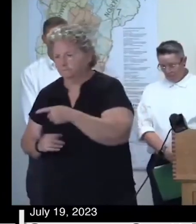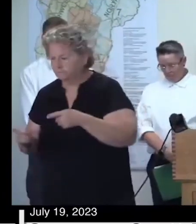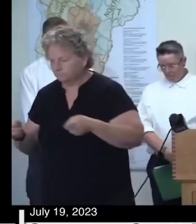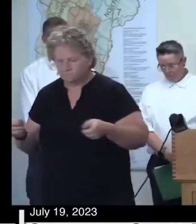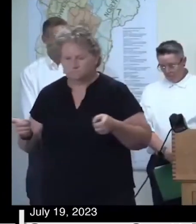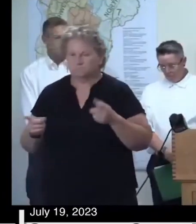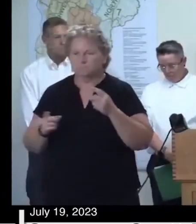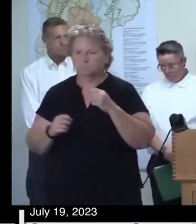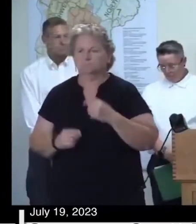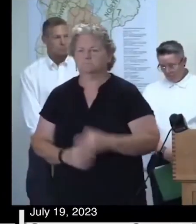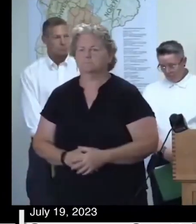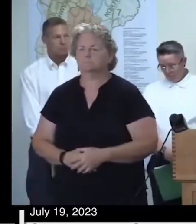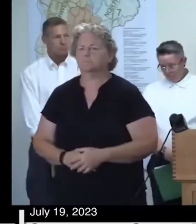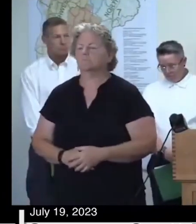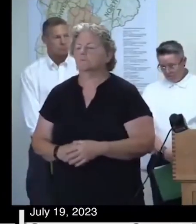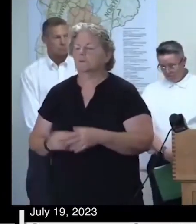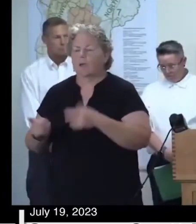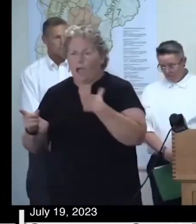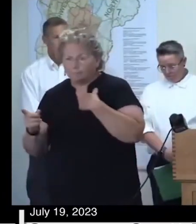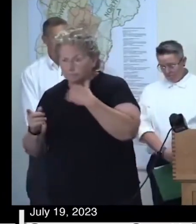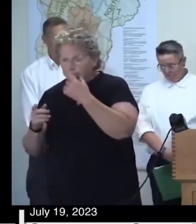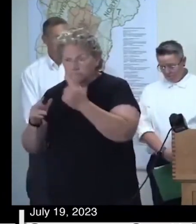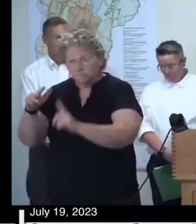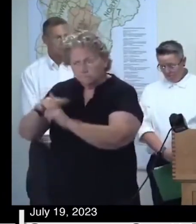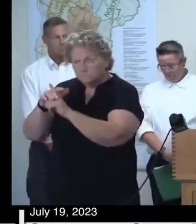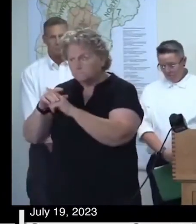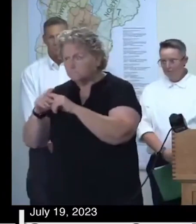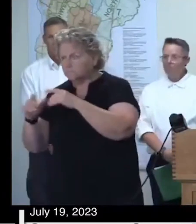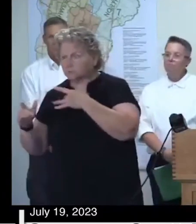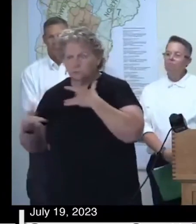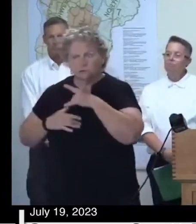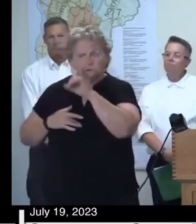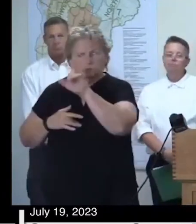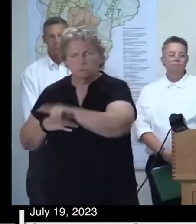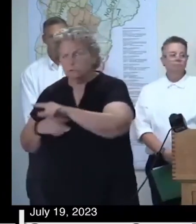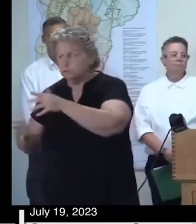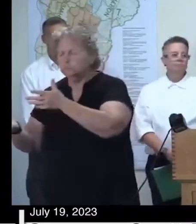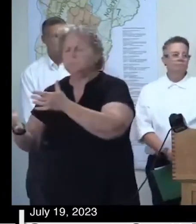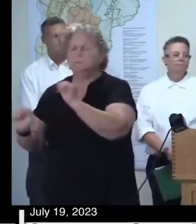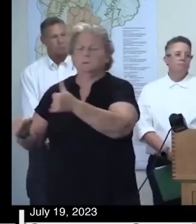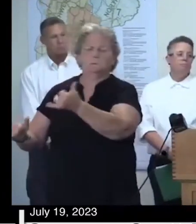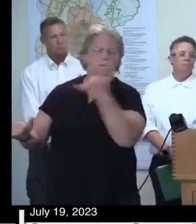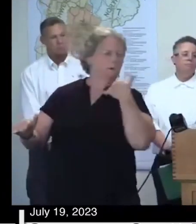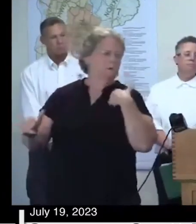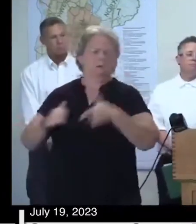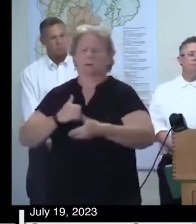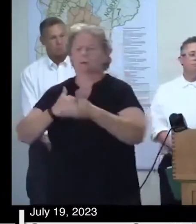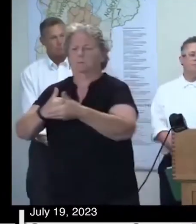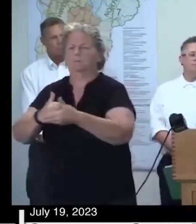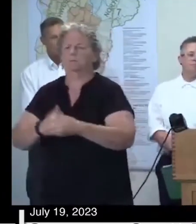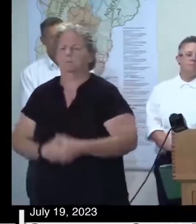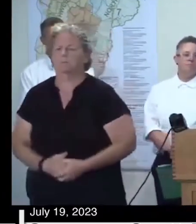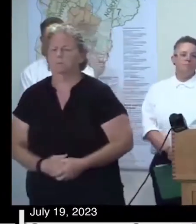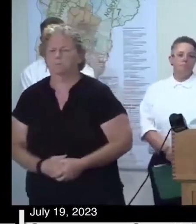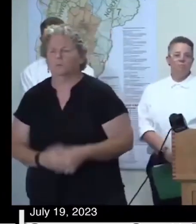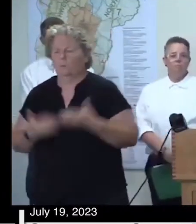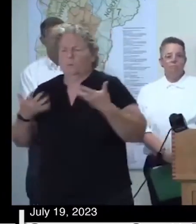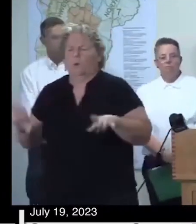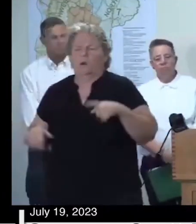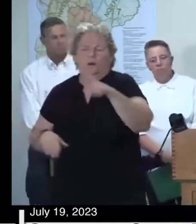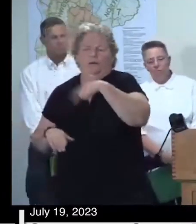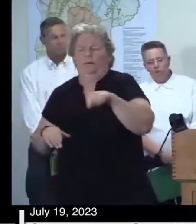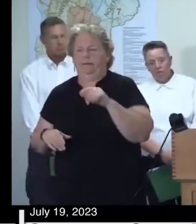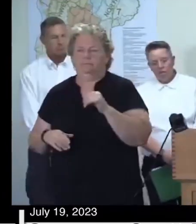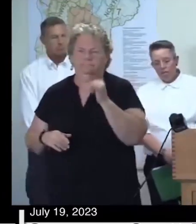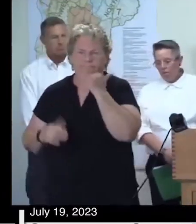sure that you don't get yourself into peril. You mentioned right at the beginning of the press conference that